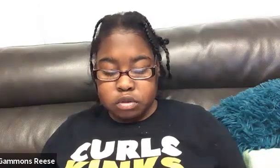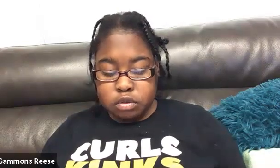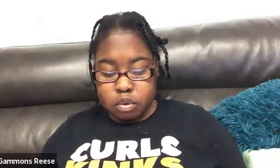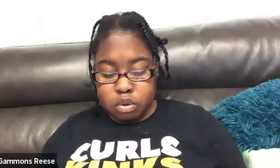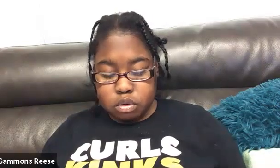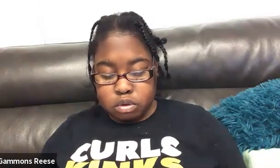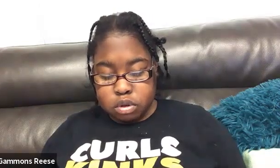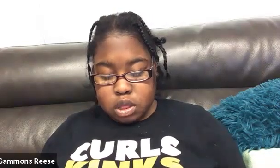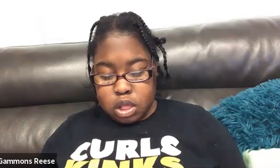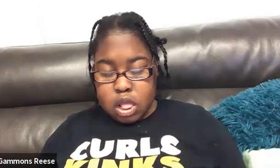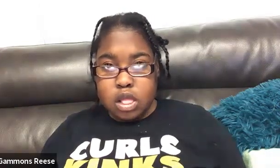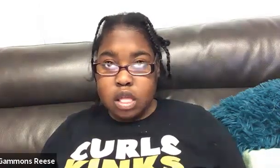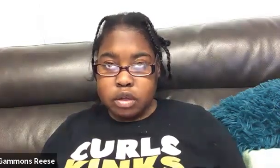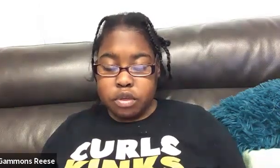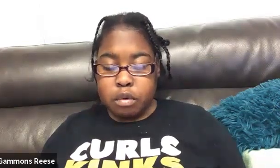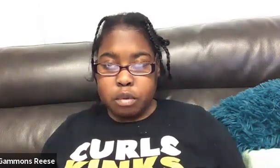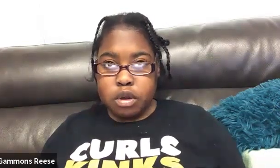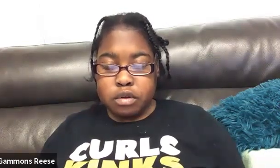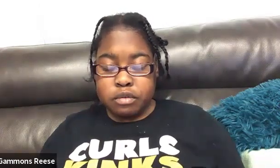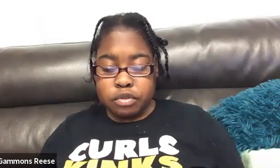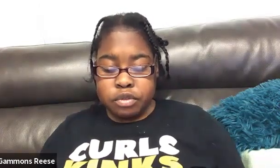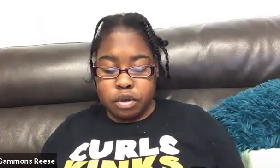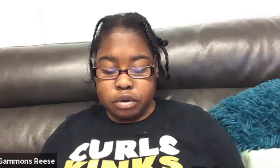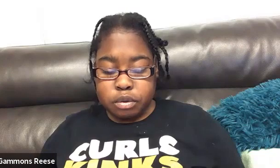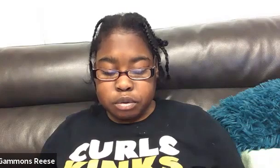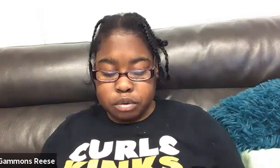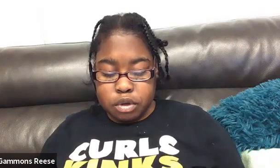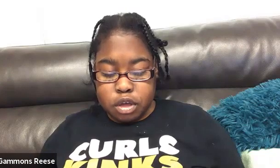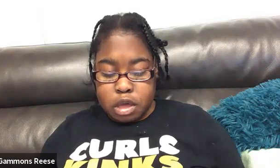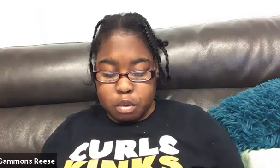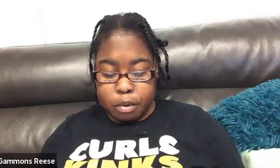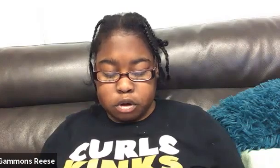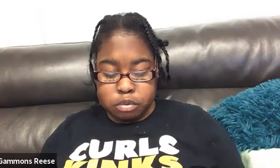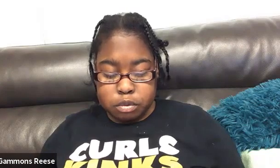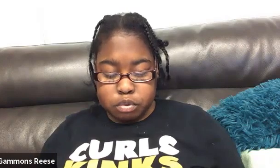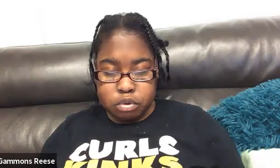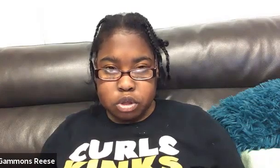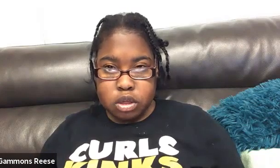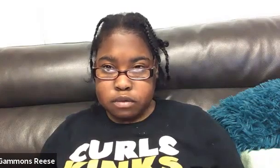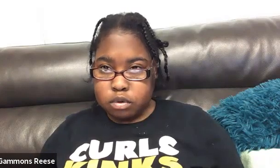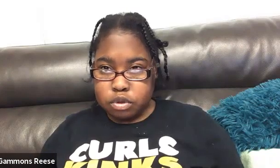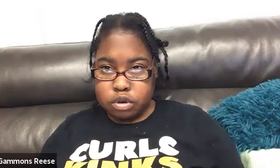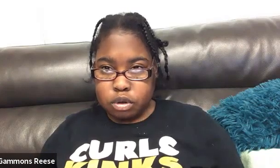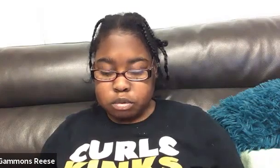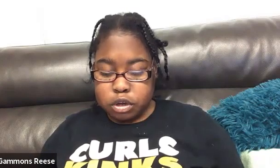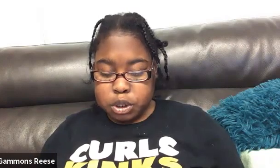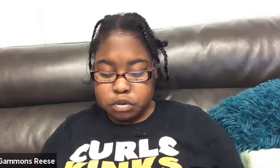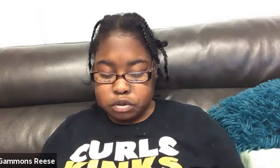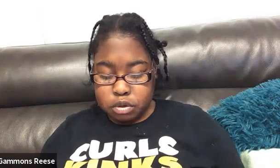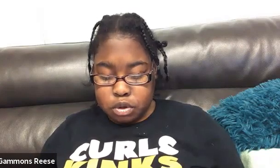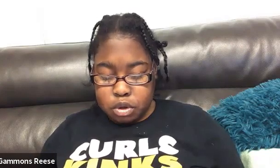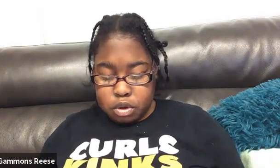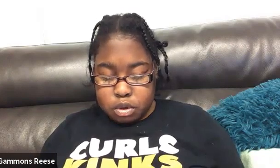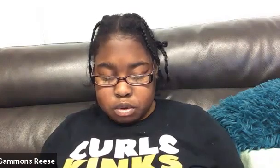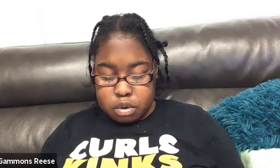be in school like they were one of the able-bodied people, even with their